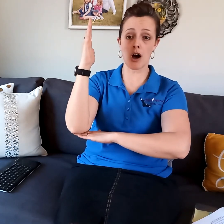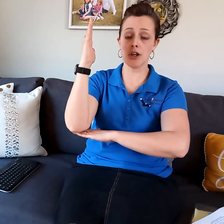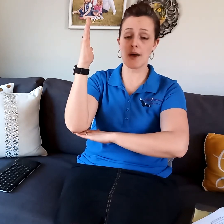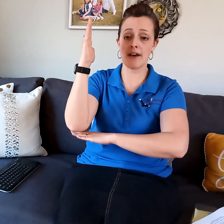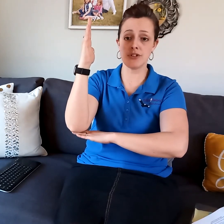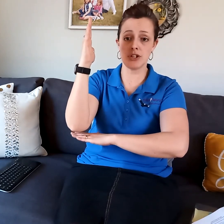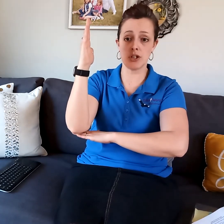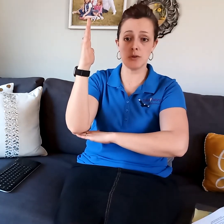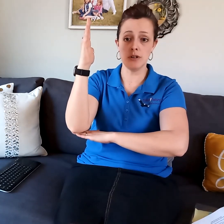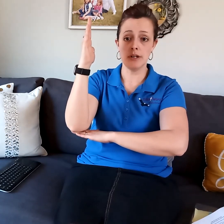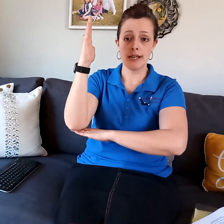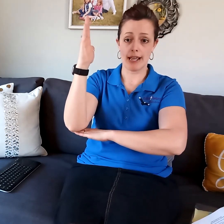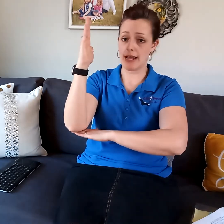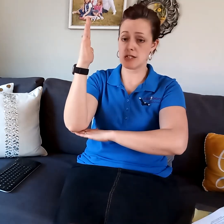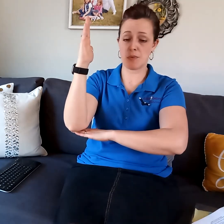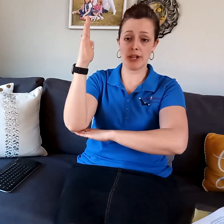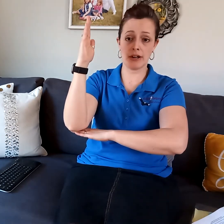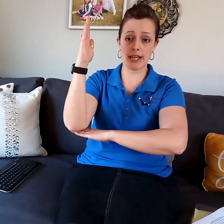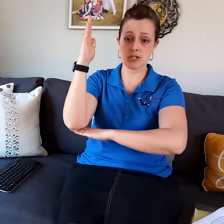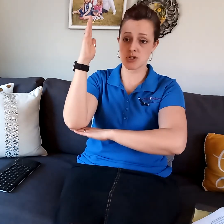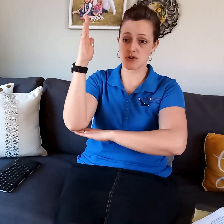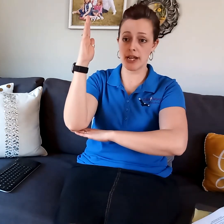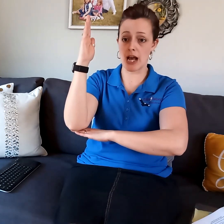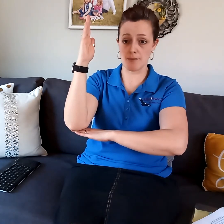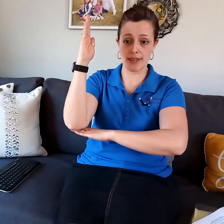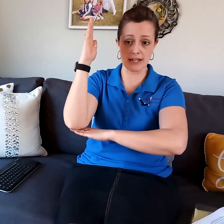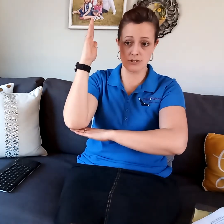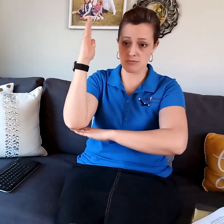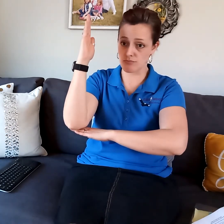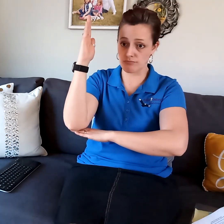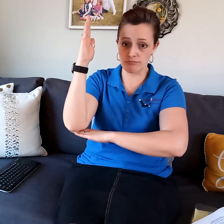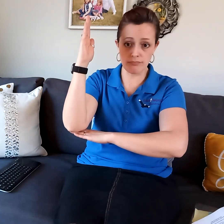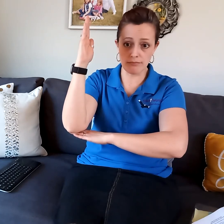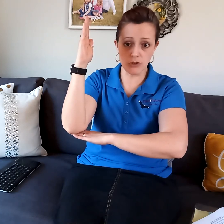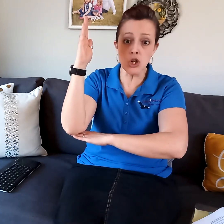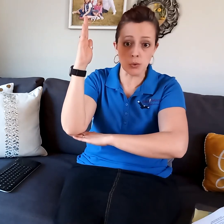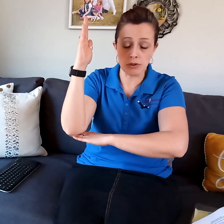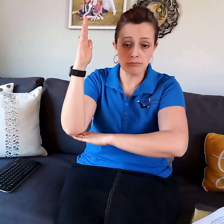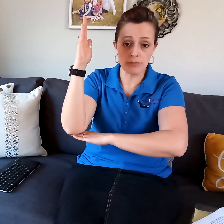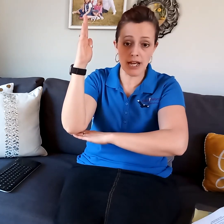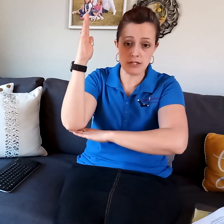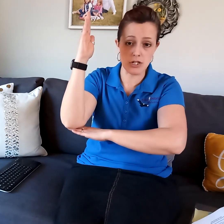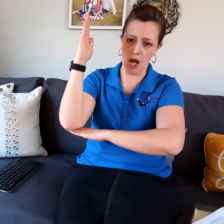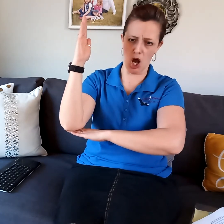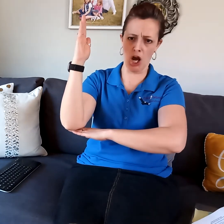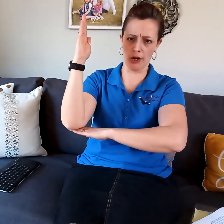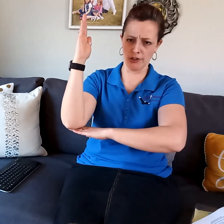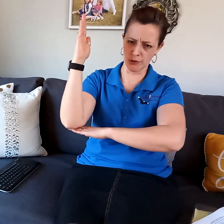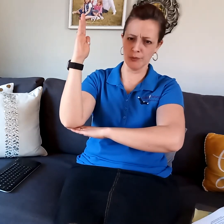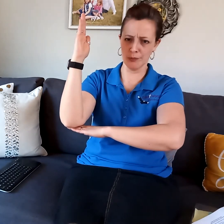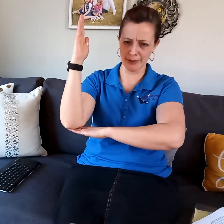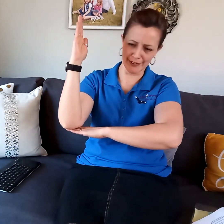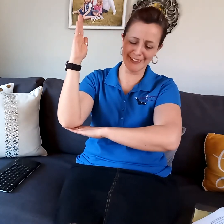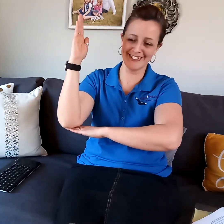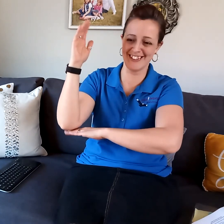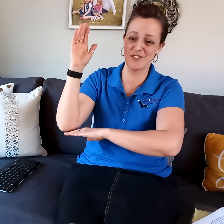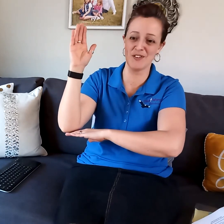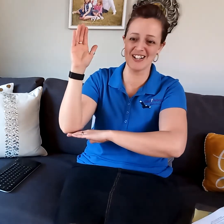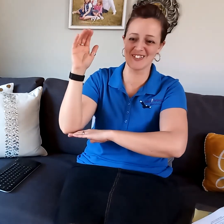you have to do is point your hand straight up. That's noon. That's high noon, if you watch